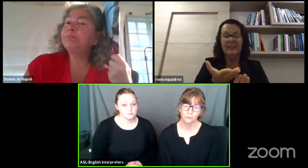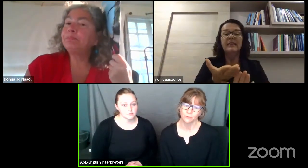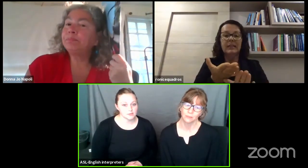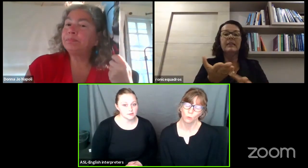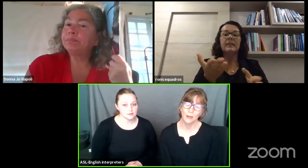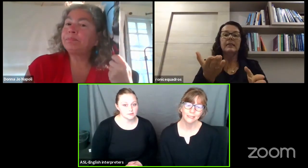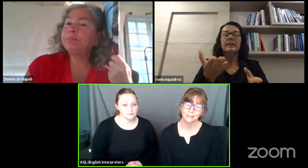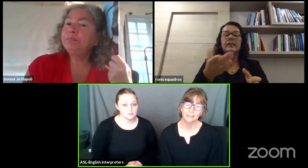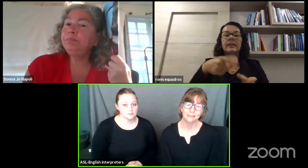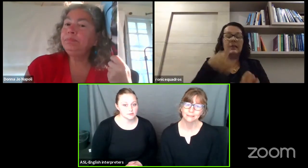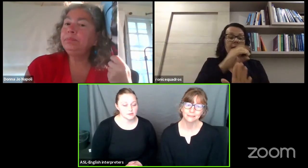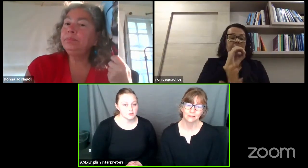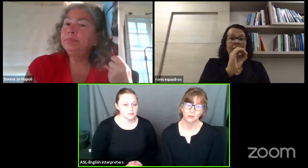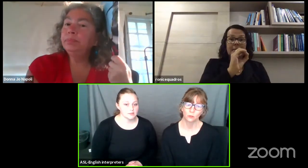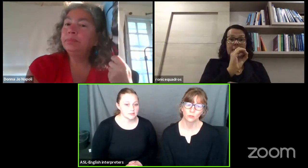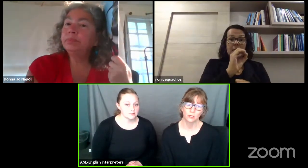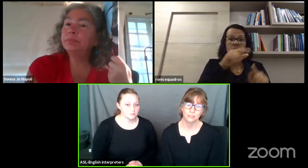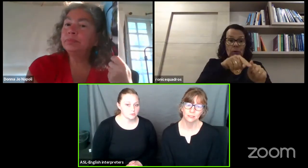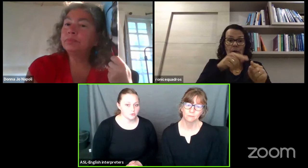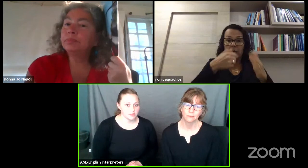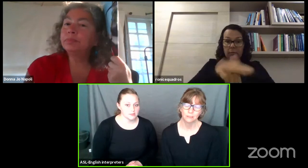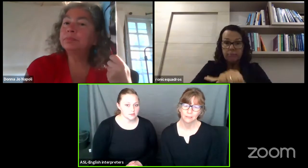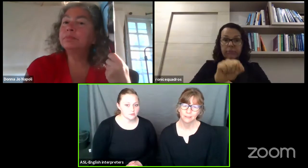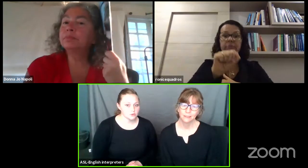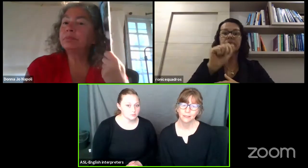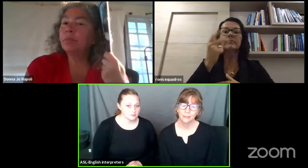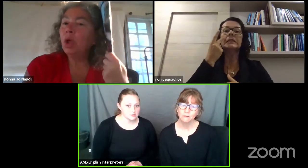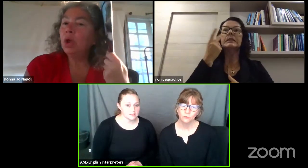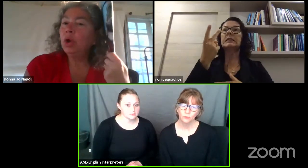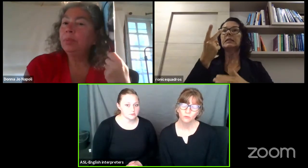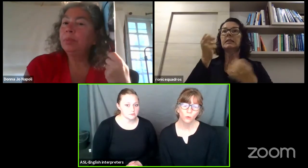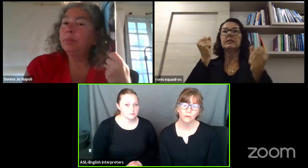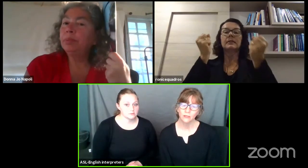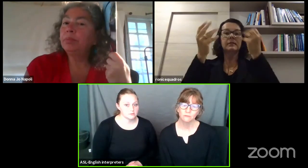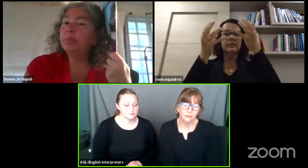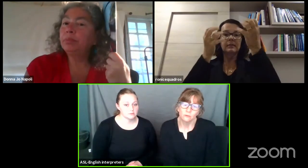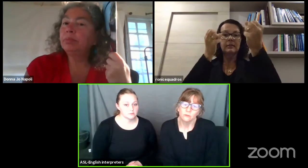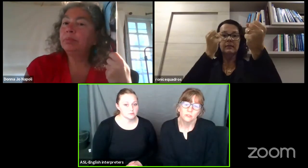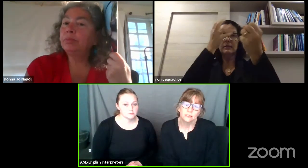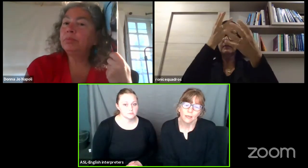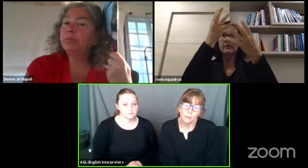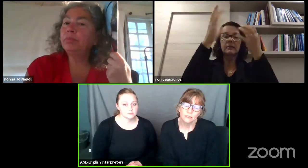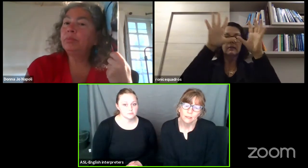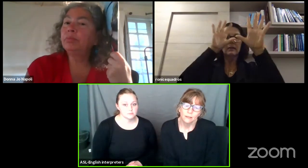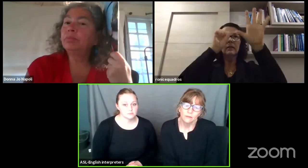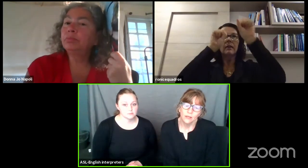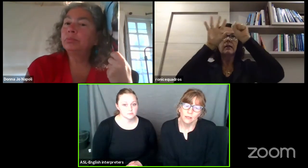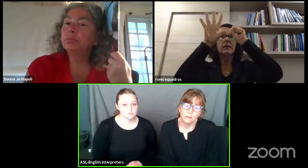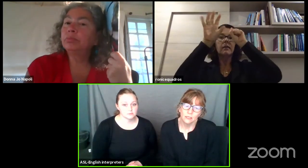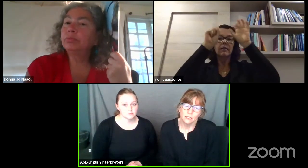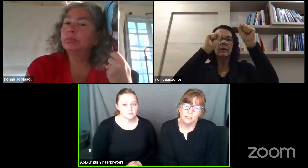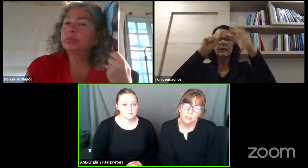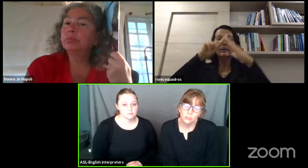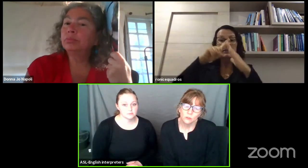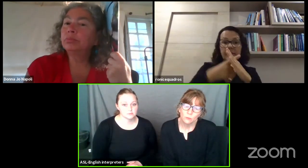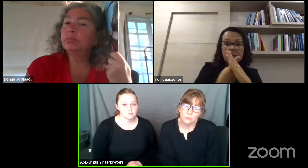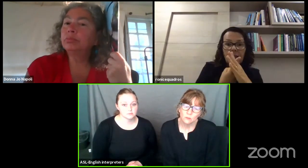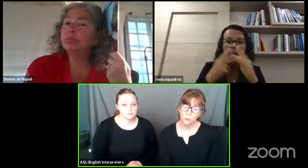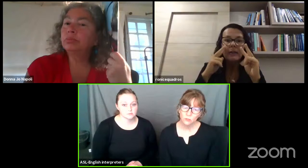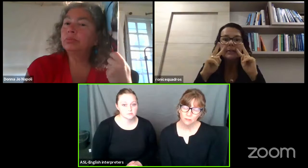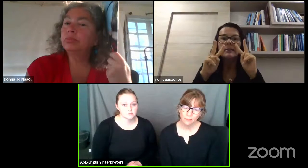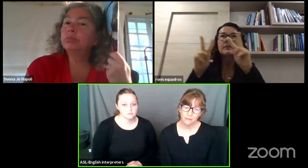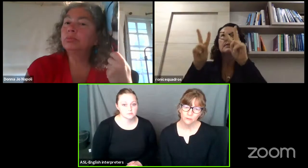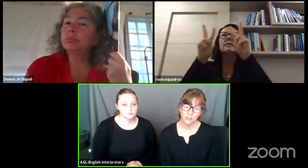And, waiting is not a good idea. Yeah, even before they take their first steps, they need to